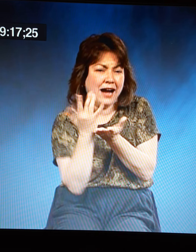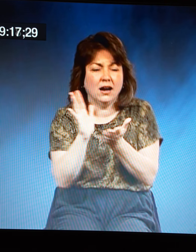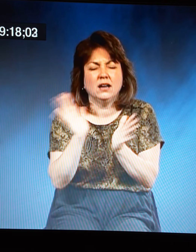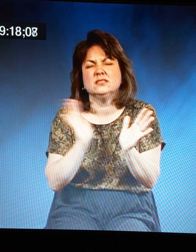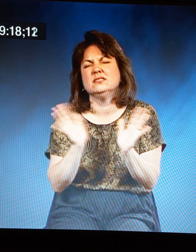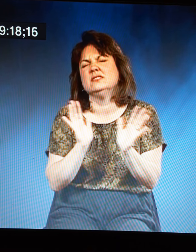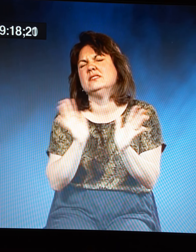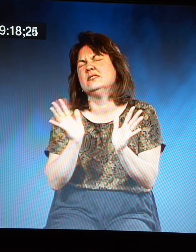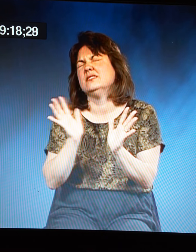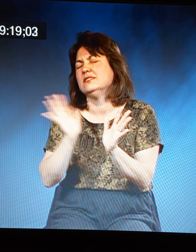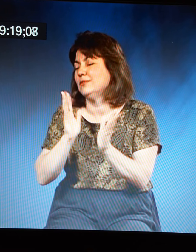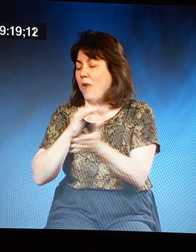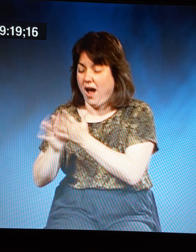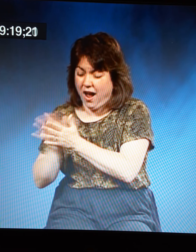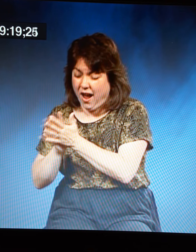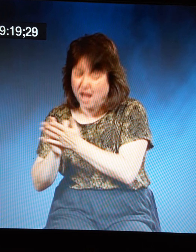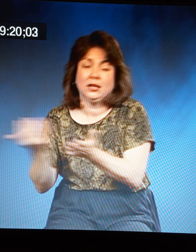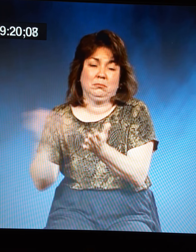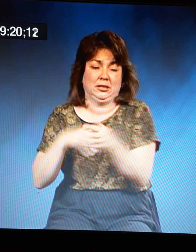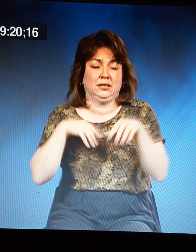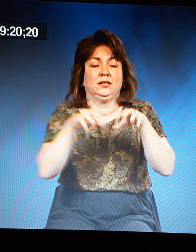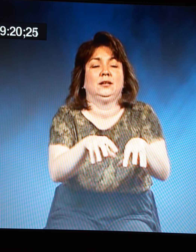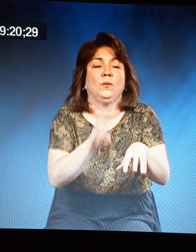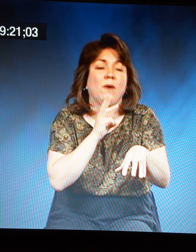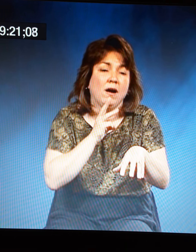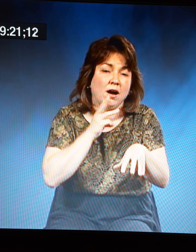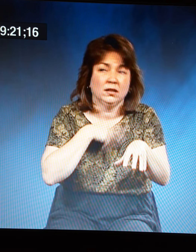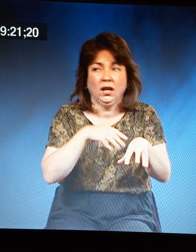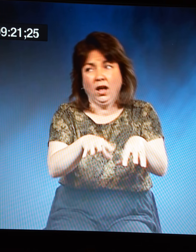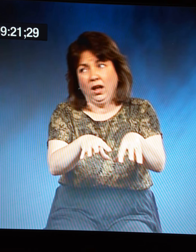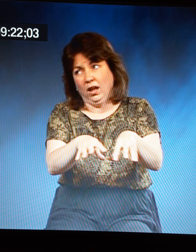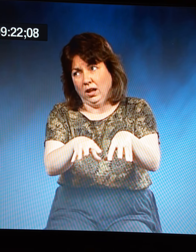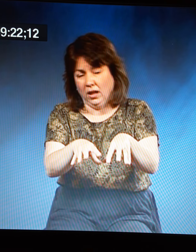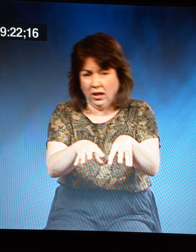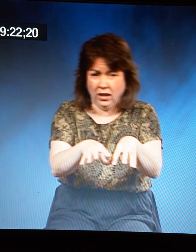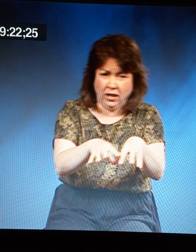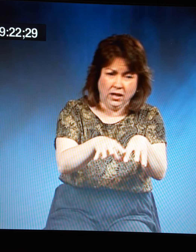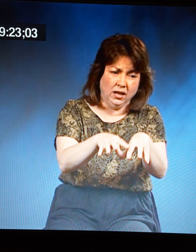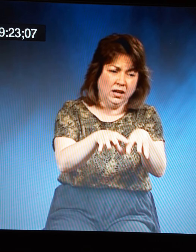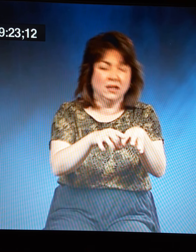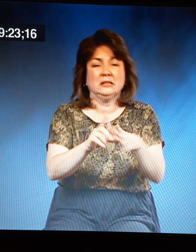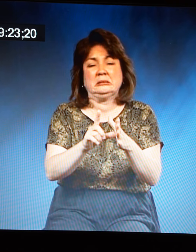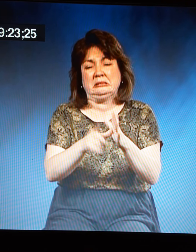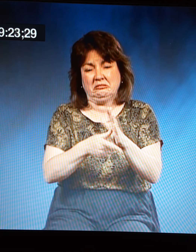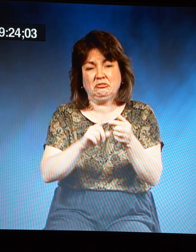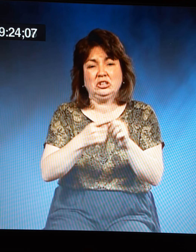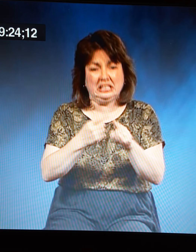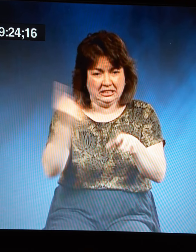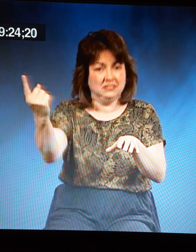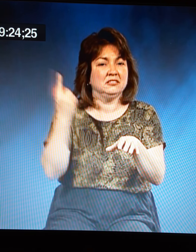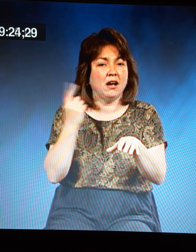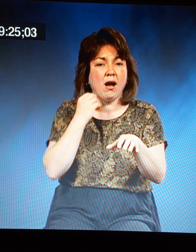My hands just felt even worse. So I stuck them back in the ice water as fast as I could to get rid of that burning.